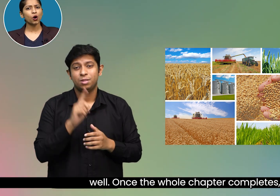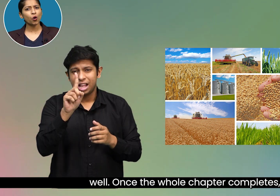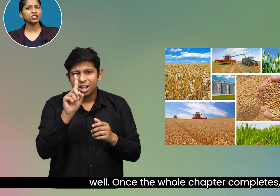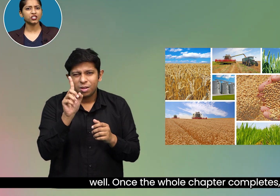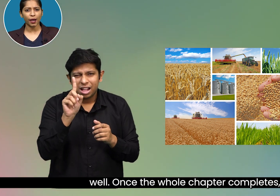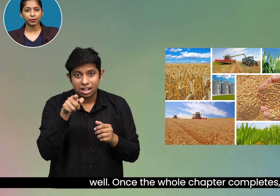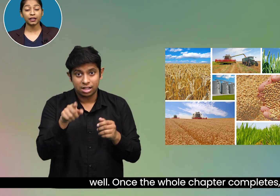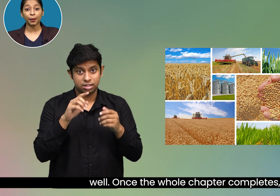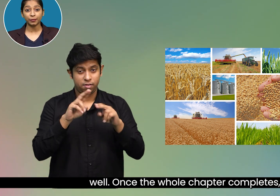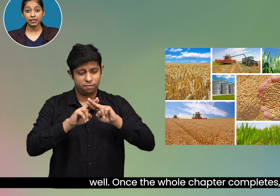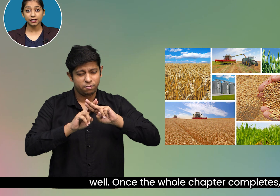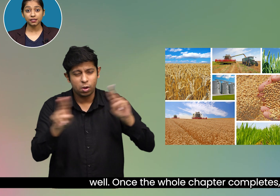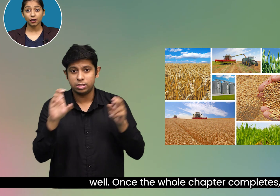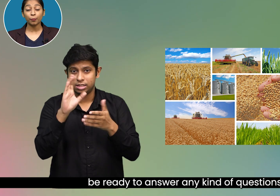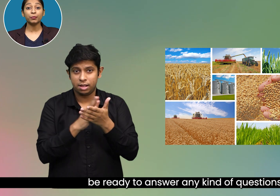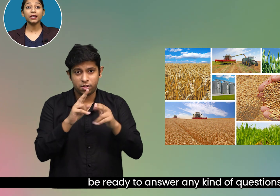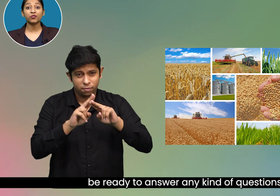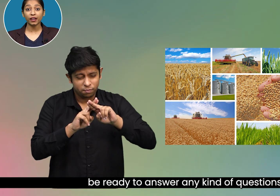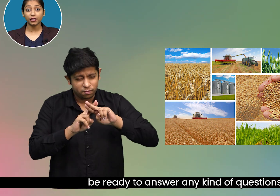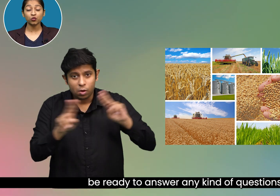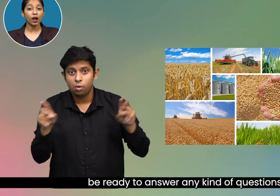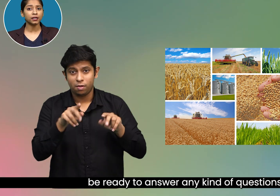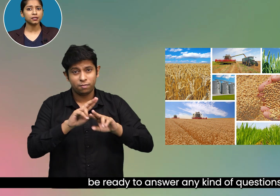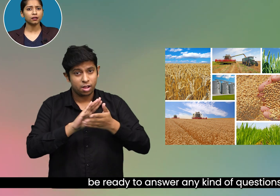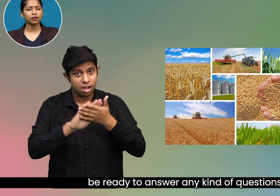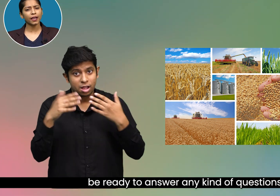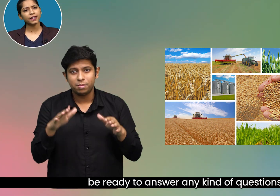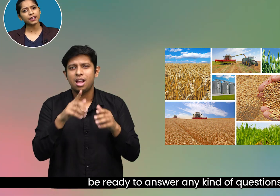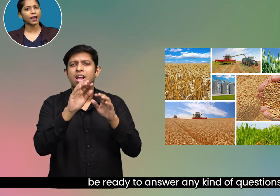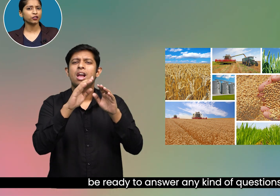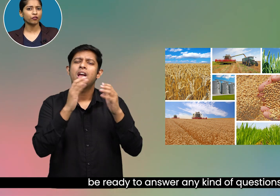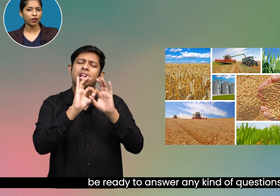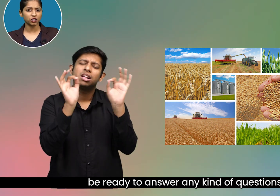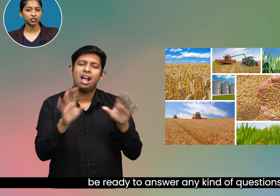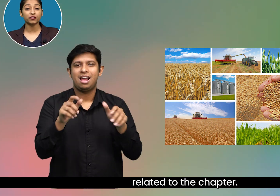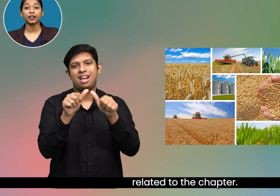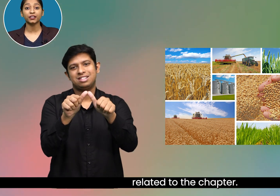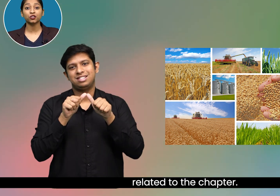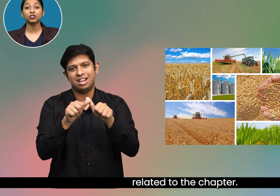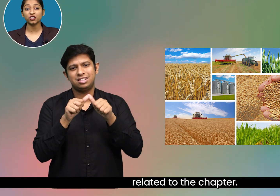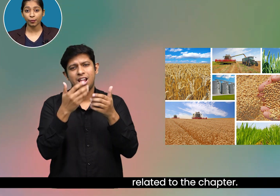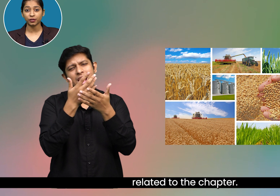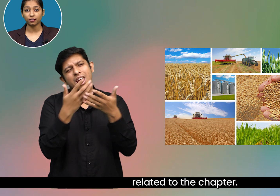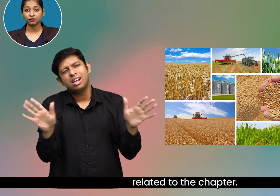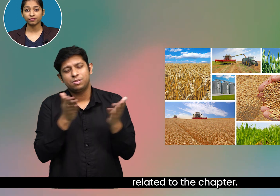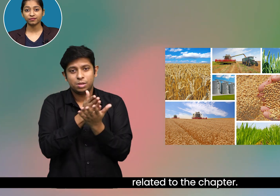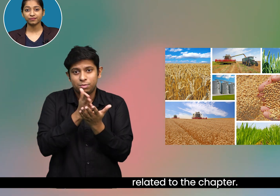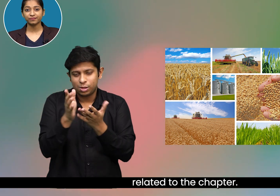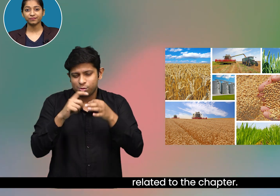Once the whole chapter completes, be ready to answer any kind of questions related to the